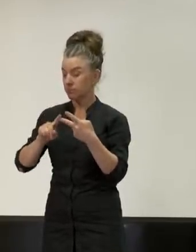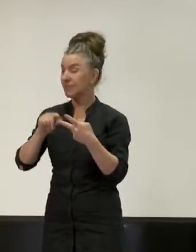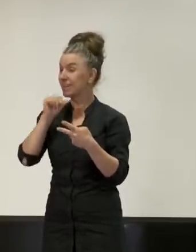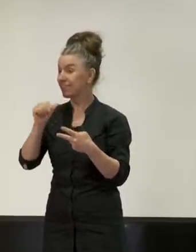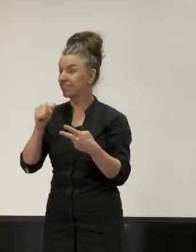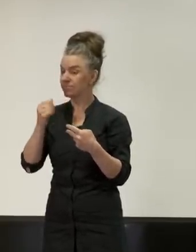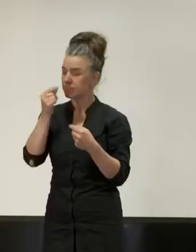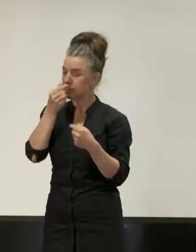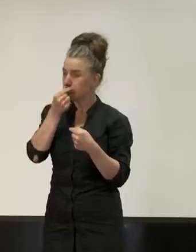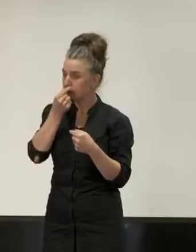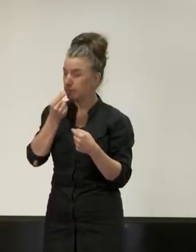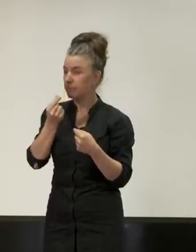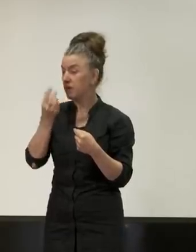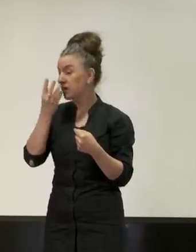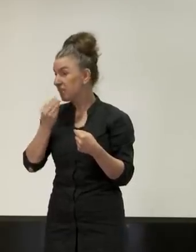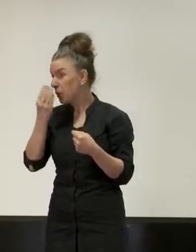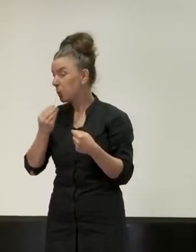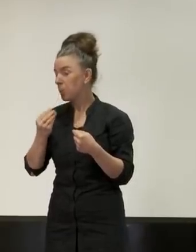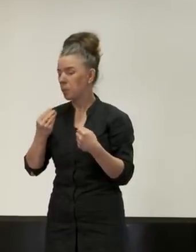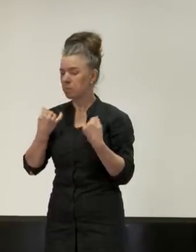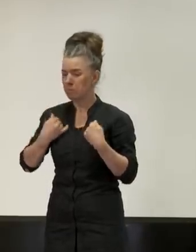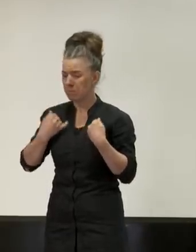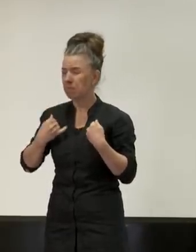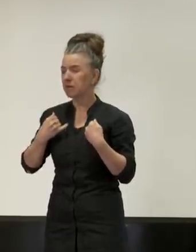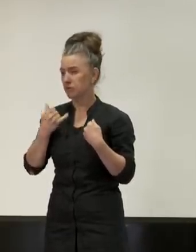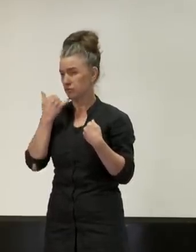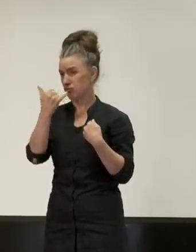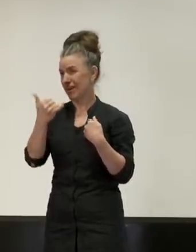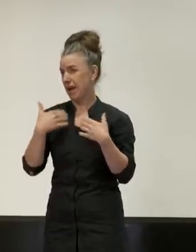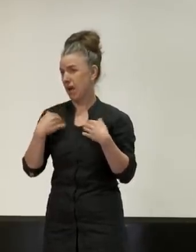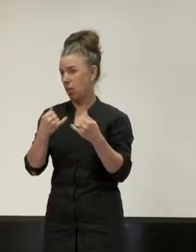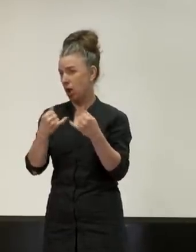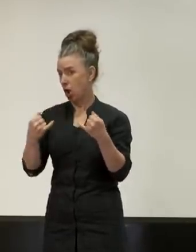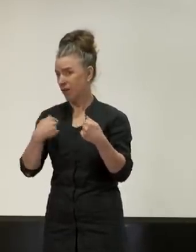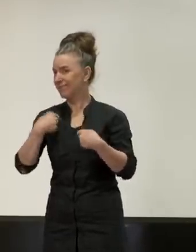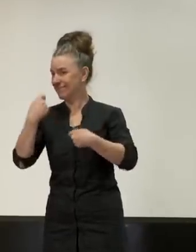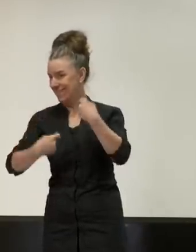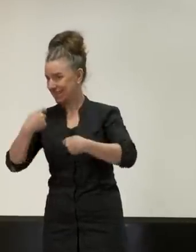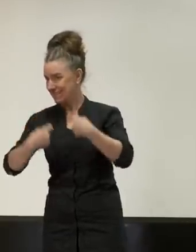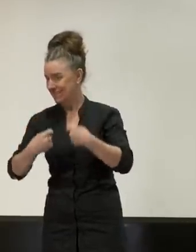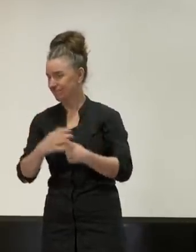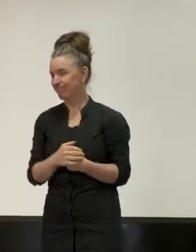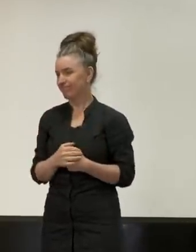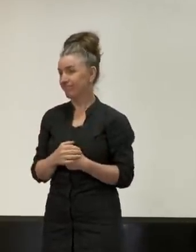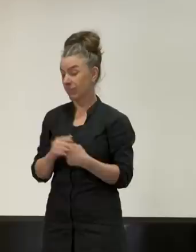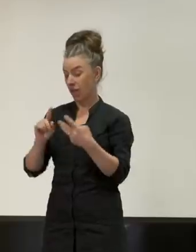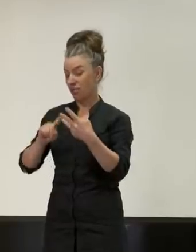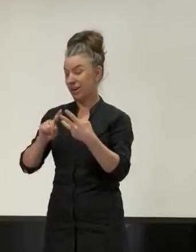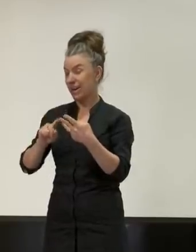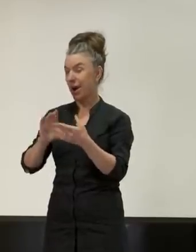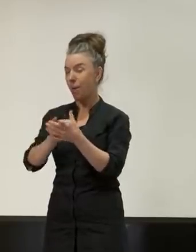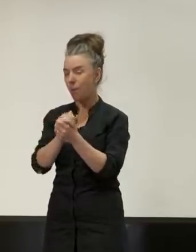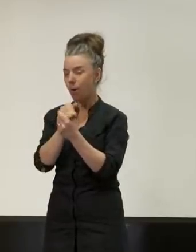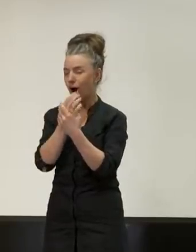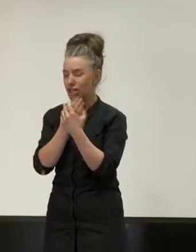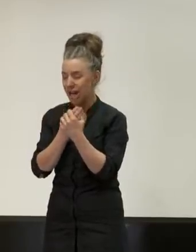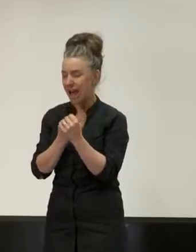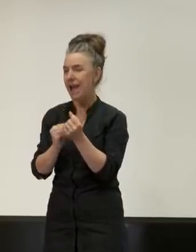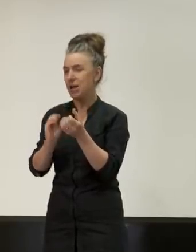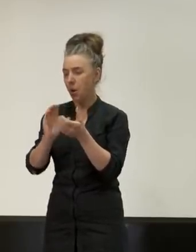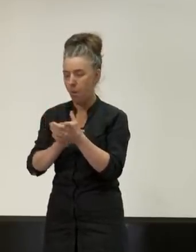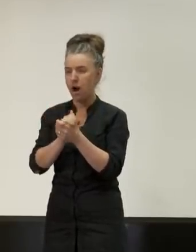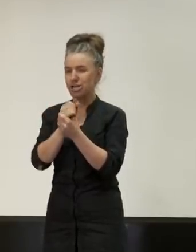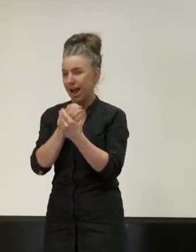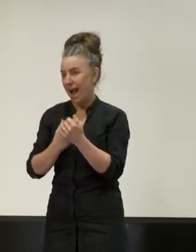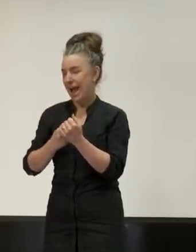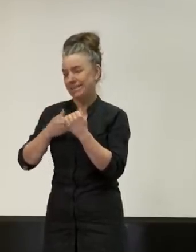or healthline and make sure you get tested. 3, wash your hands, wash your hands, wash your hands.